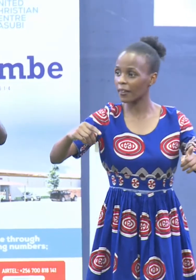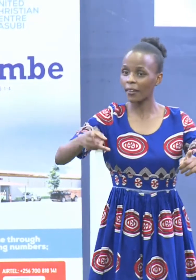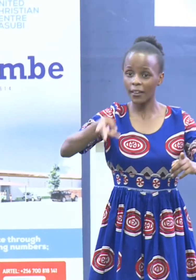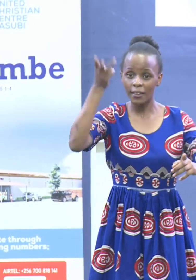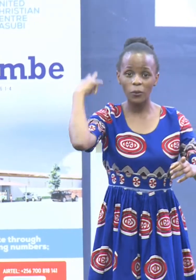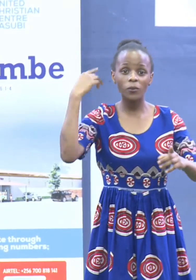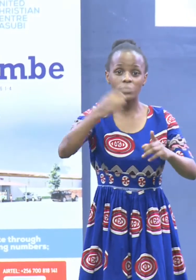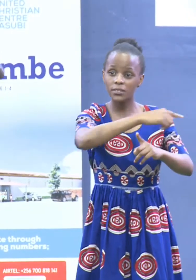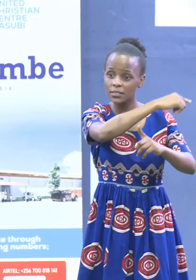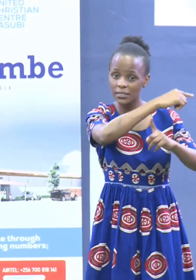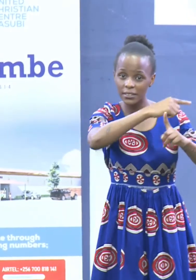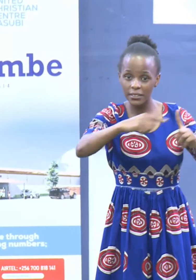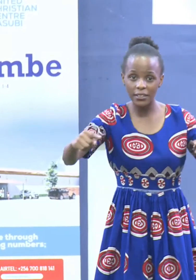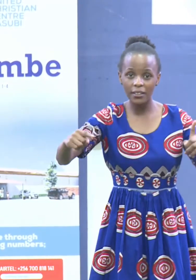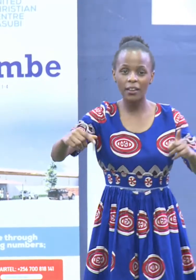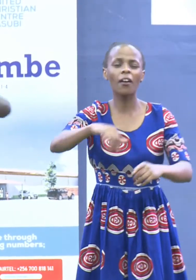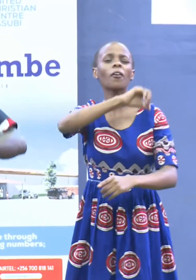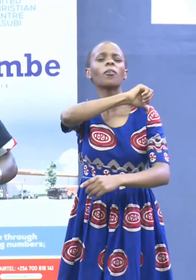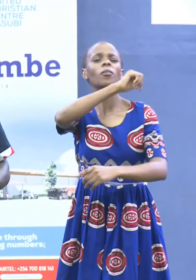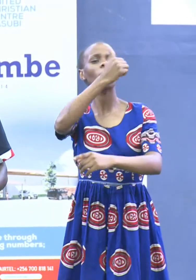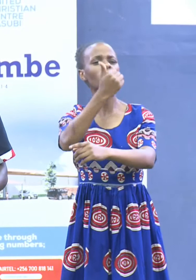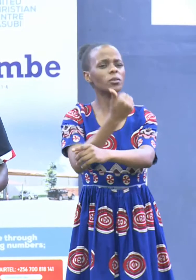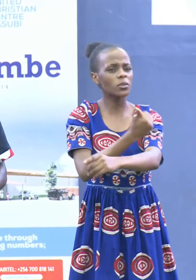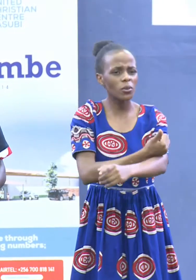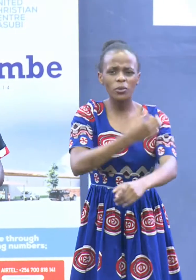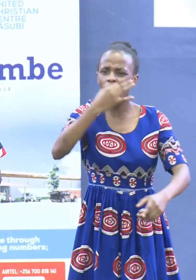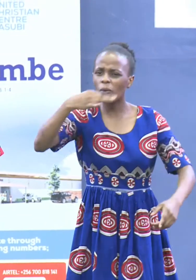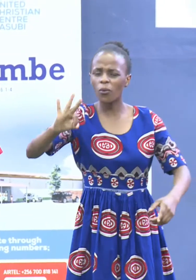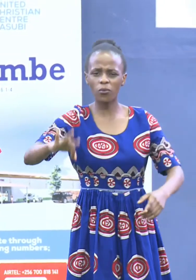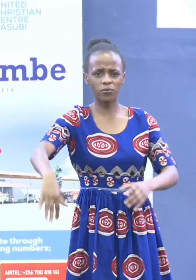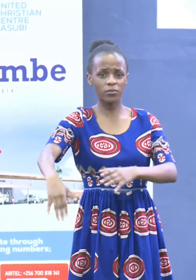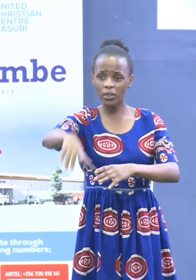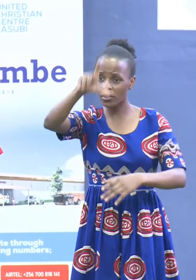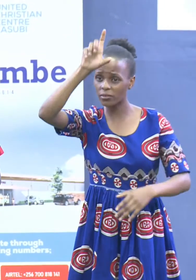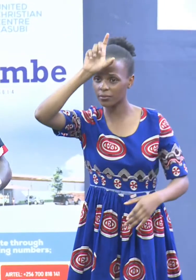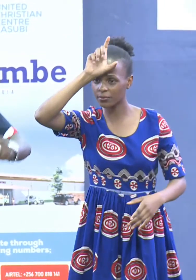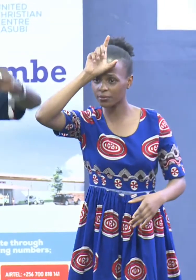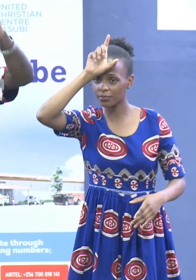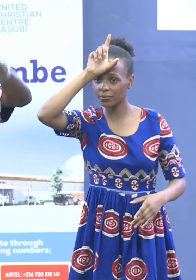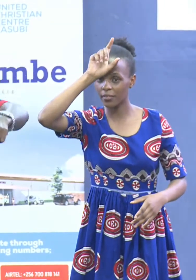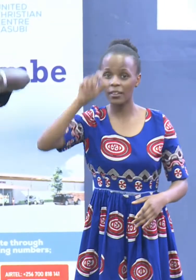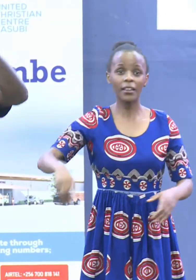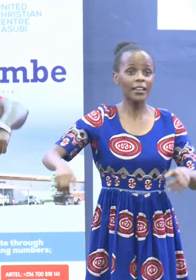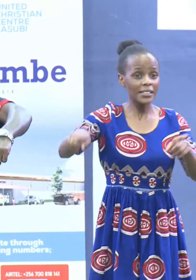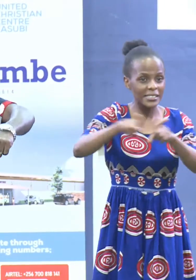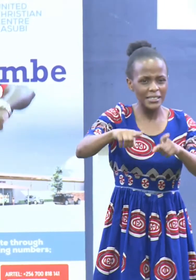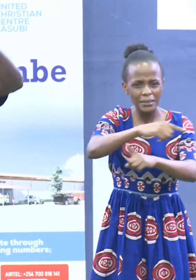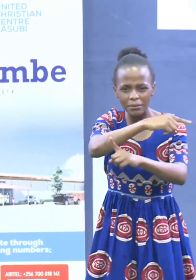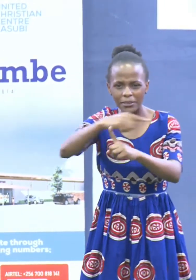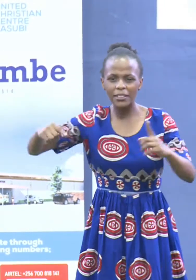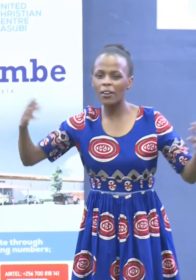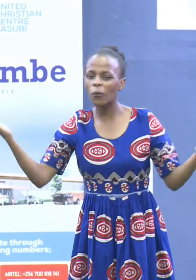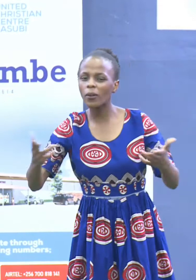Yali atta buyinza bwaba Farao. He was killing the mightiness of the pharaohs. Yali atta maanyi gaabwe